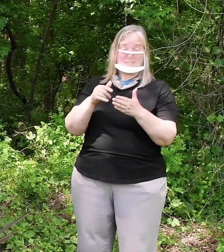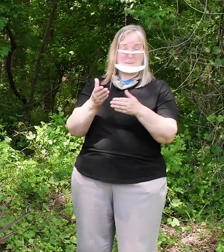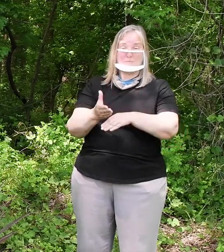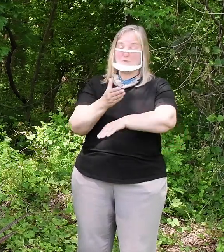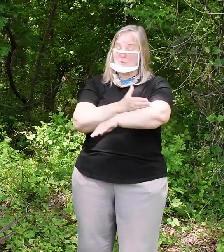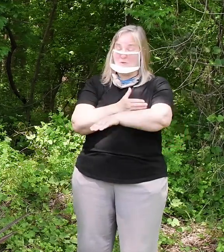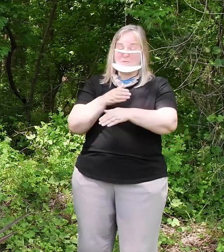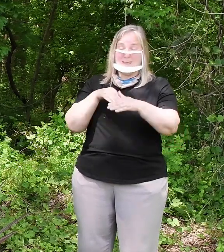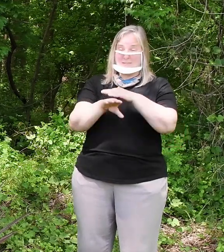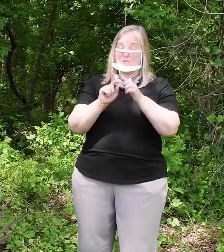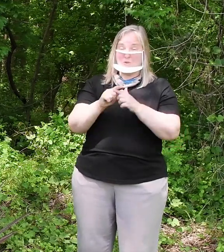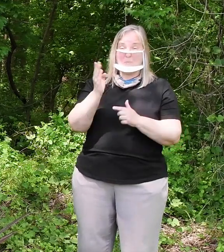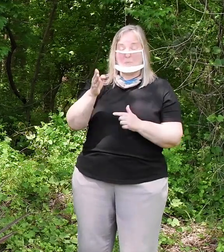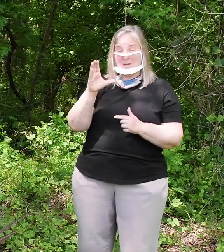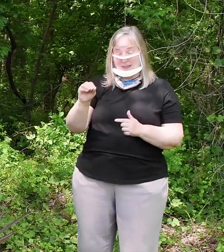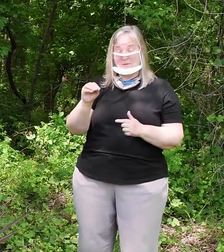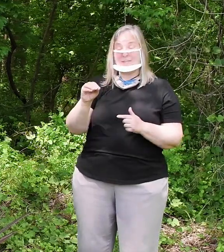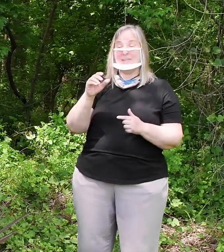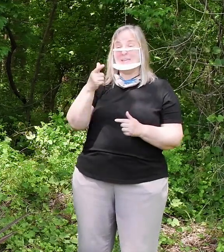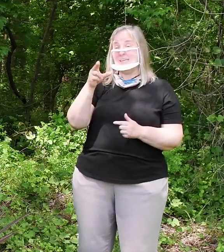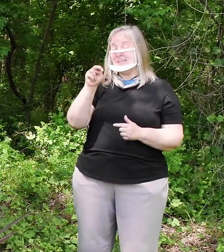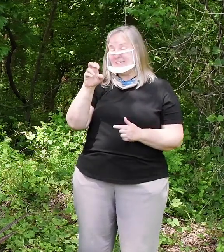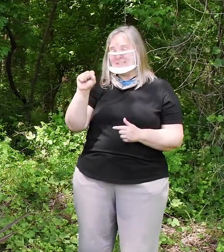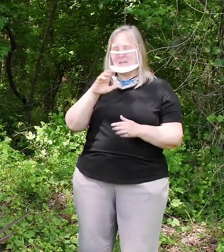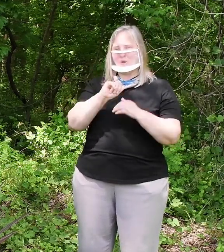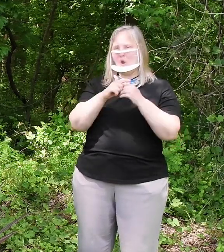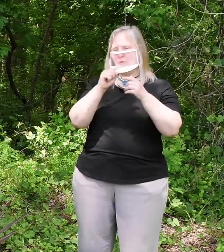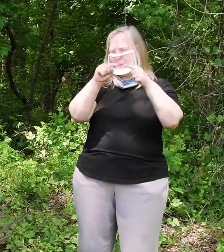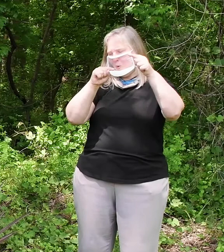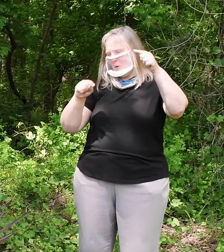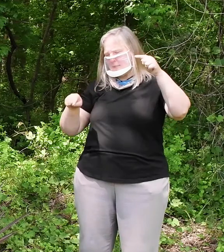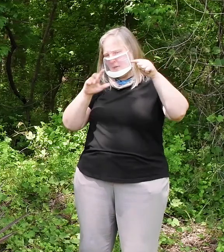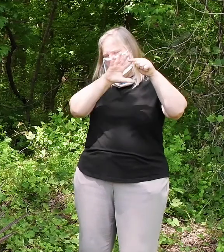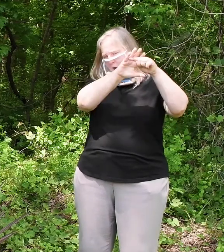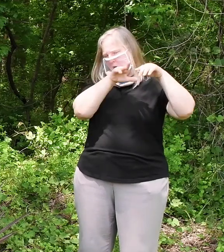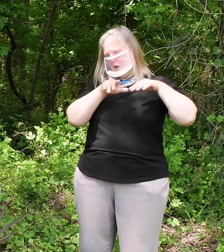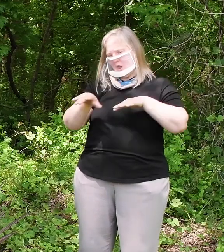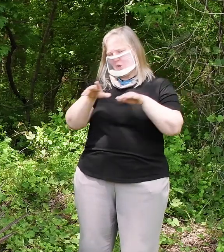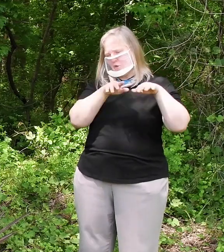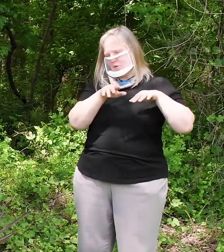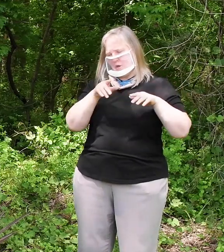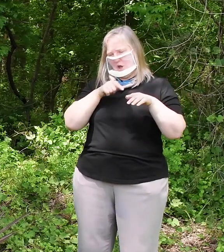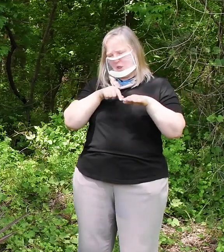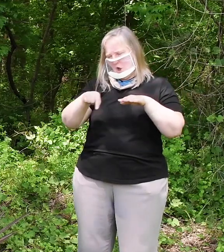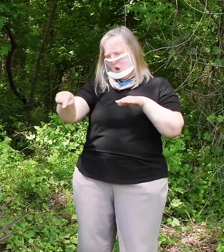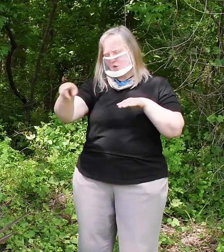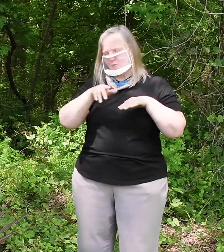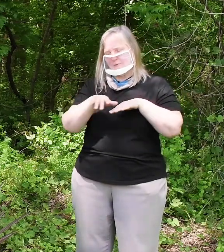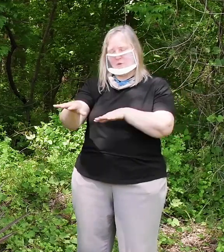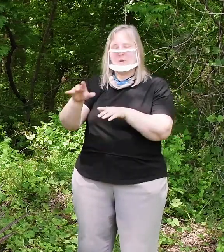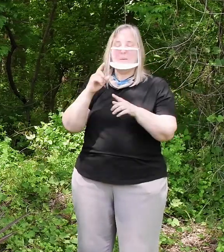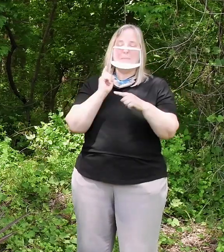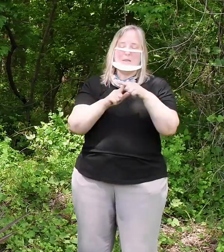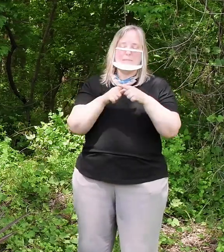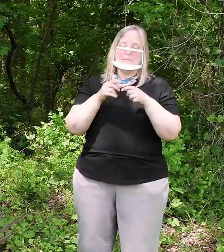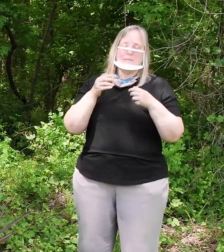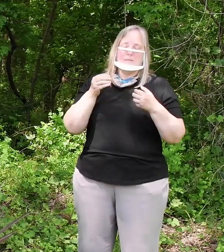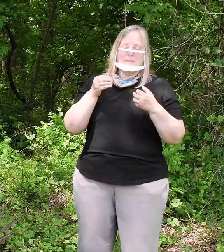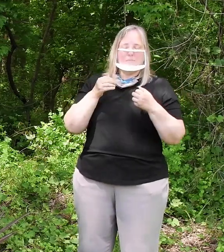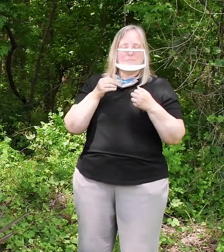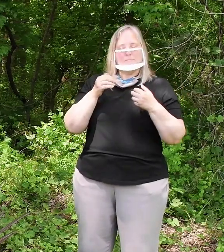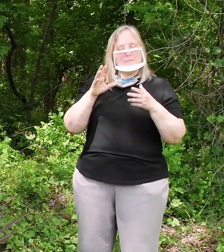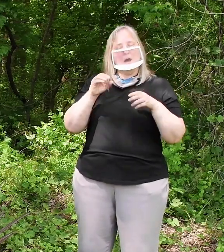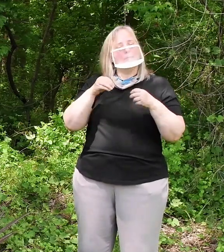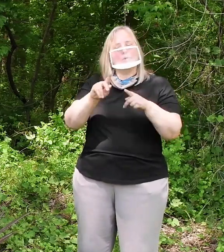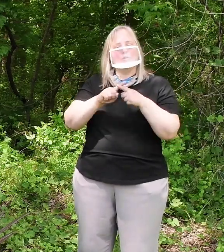County, Guinness, and all the points downriver, as well as the opportunities provided to Main Street Elkridge to share its